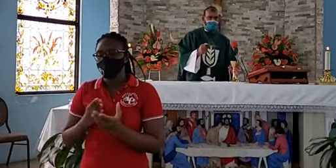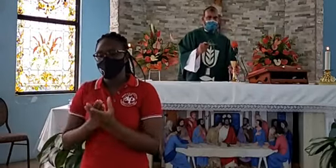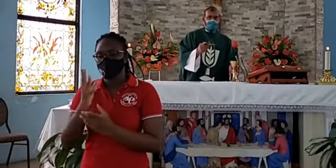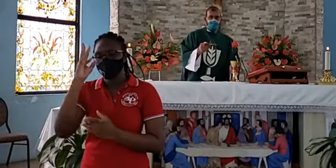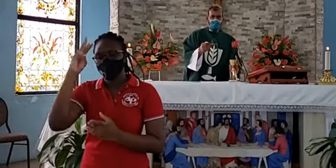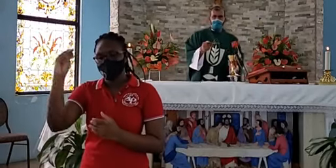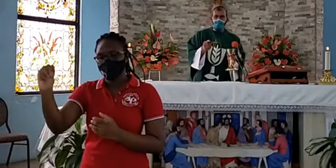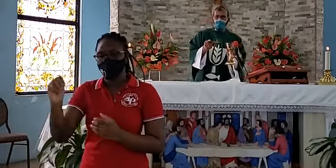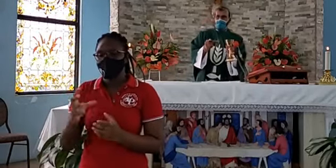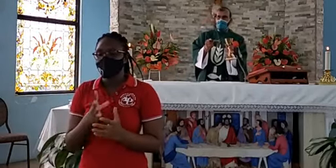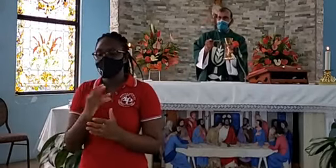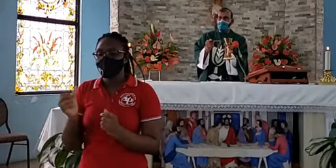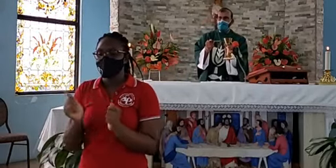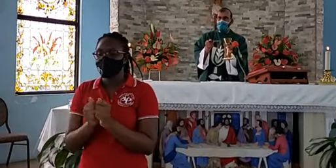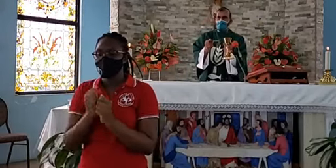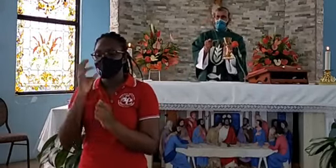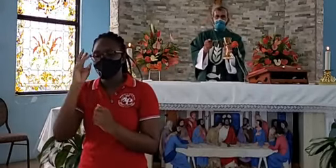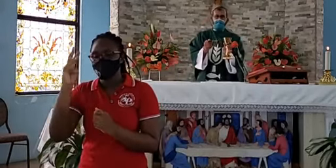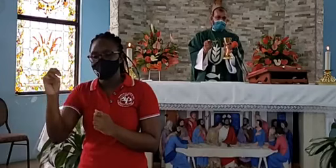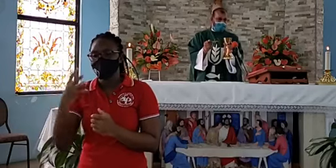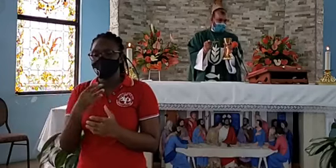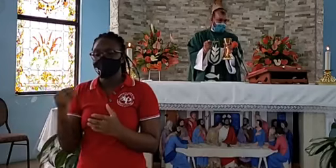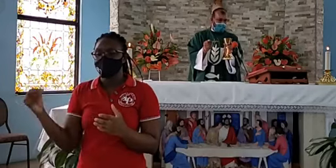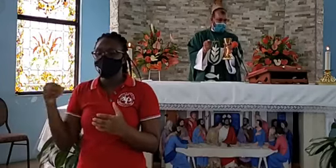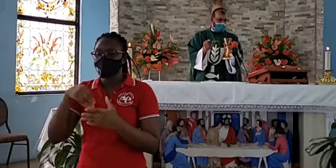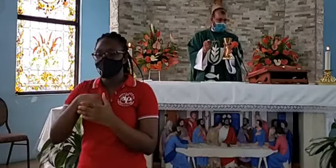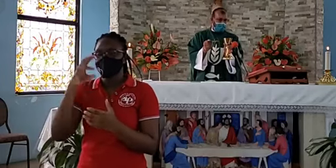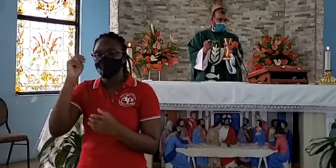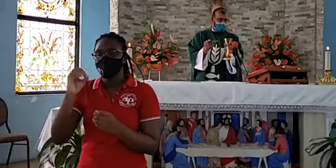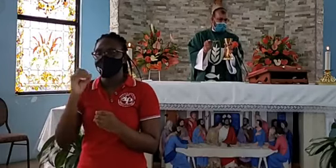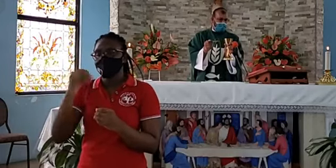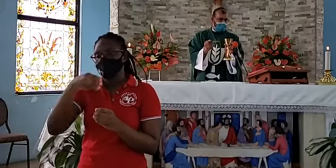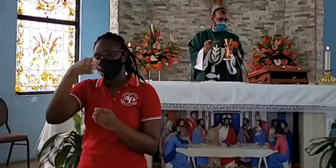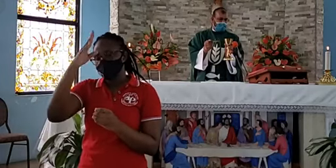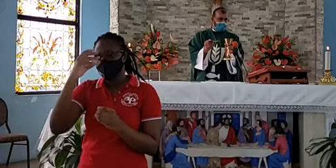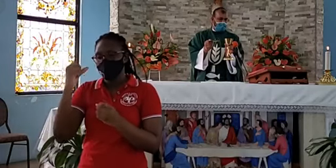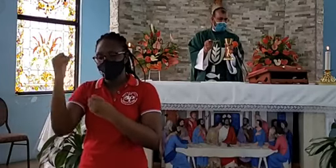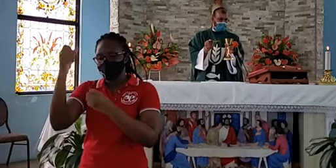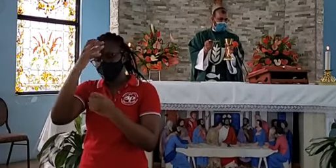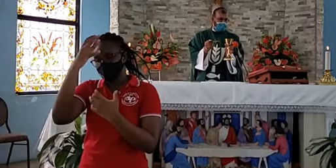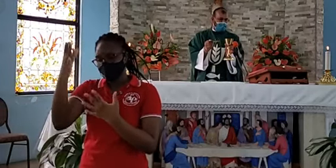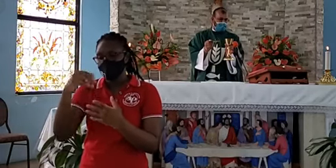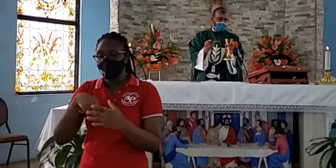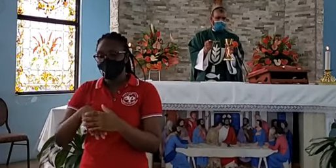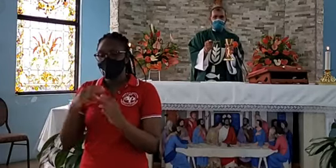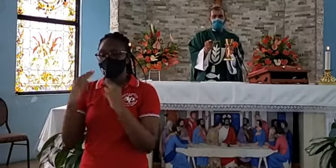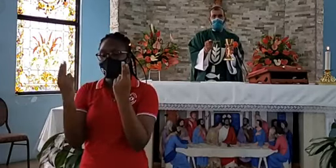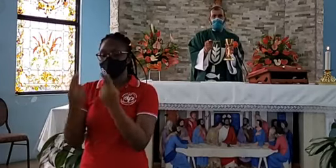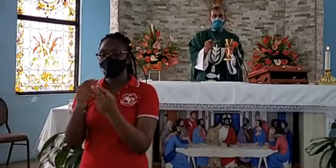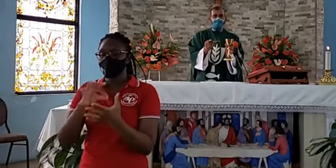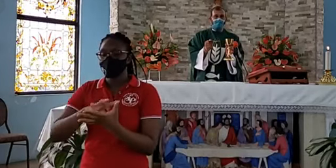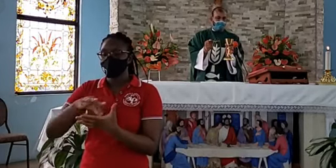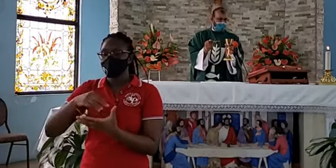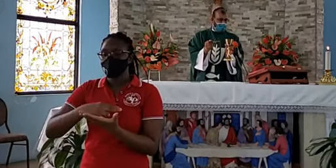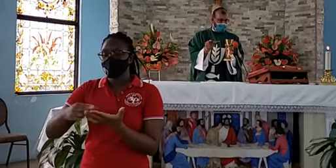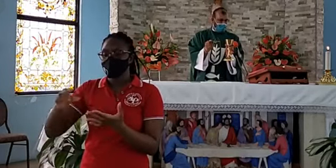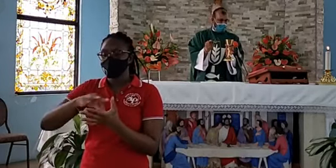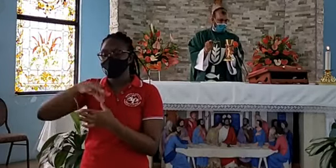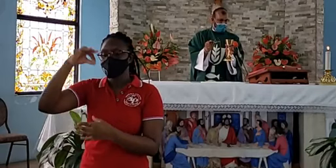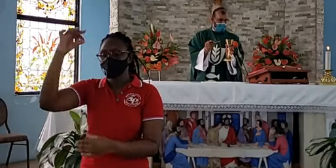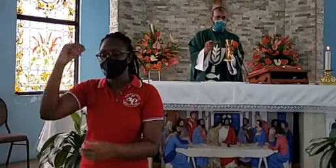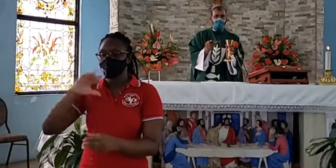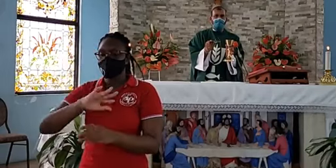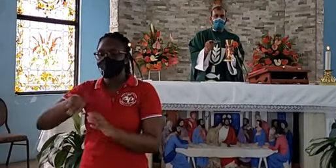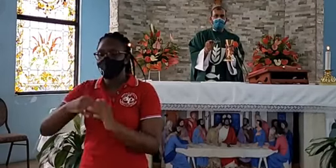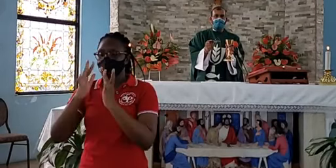Through him, and with him, and in him, O God, and Father, in the unity of the Holy Spirit, all glory